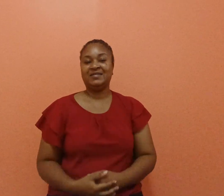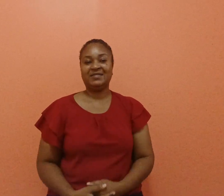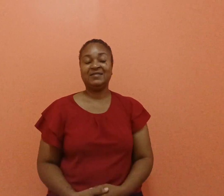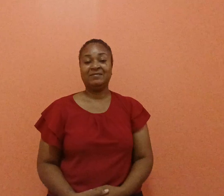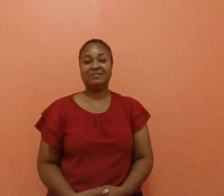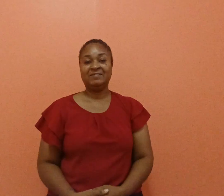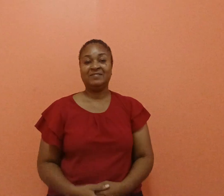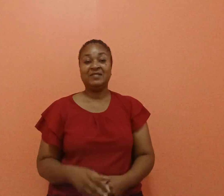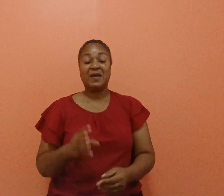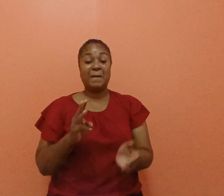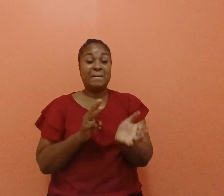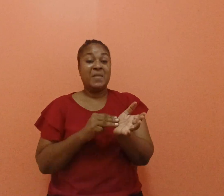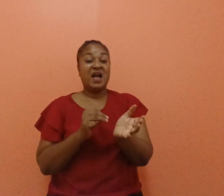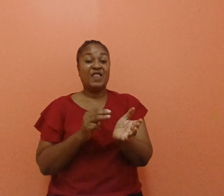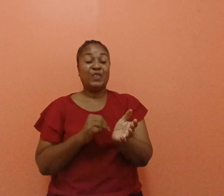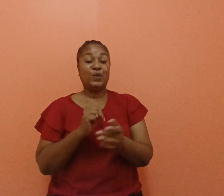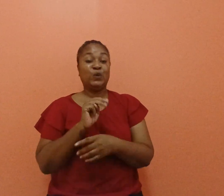Matthew 28, verse 20.